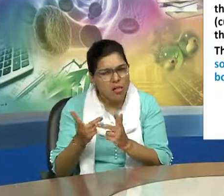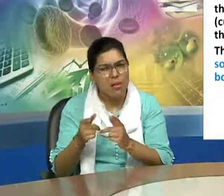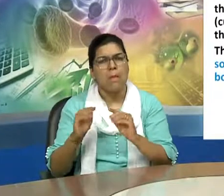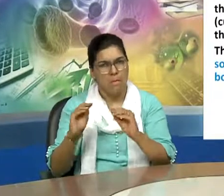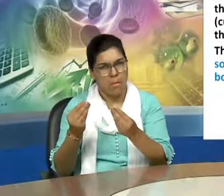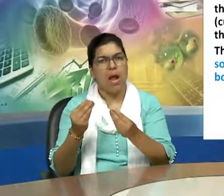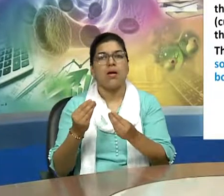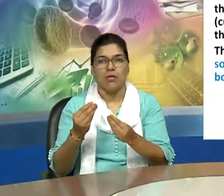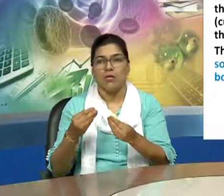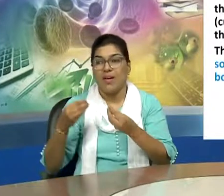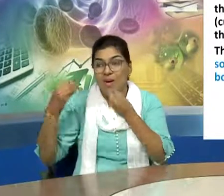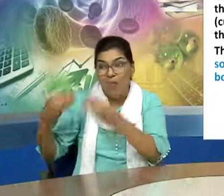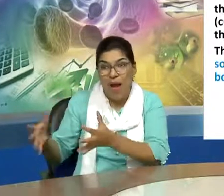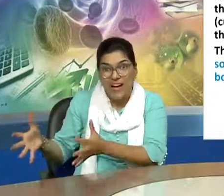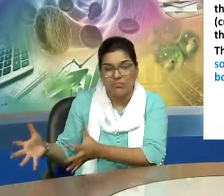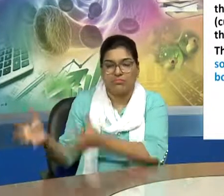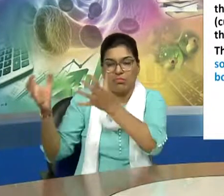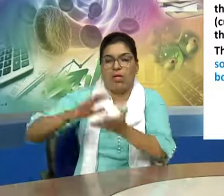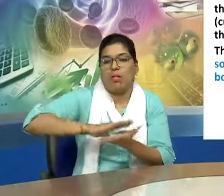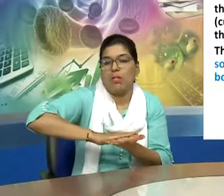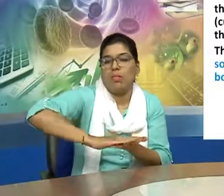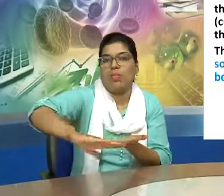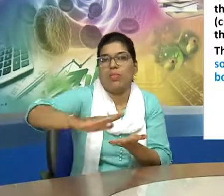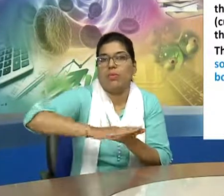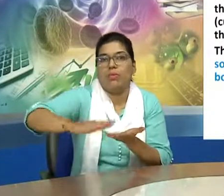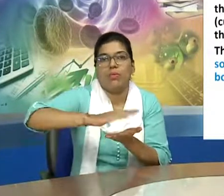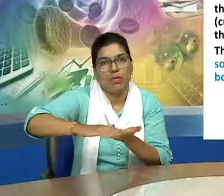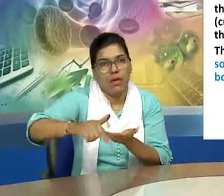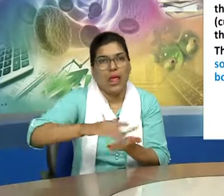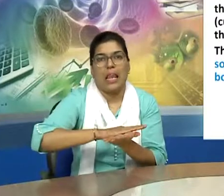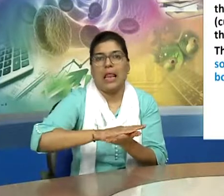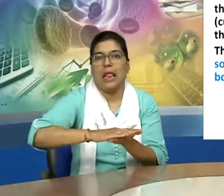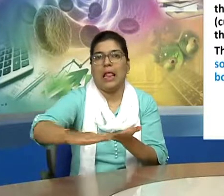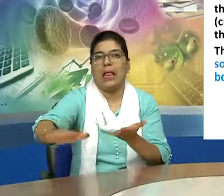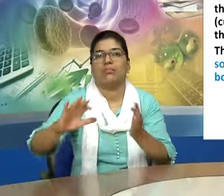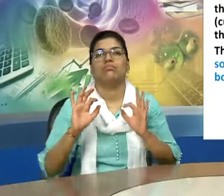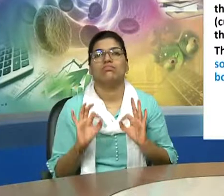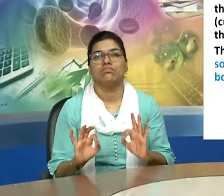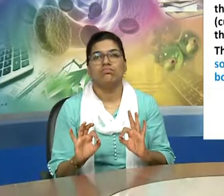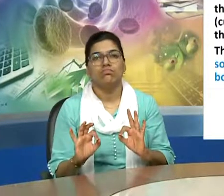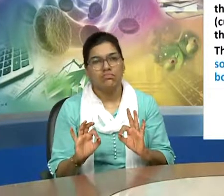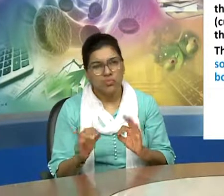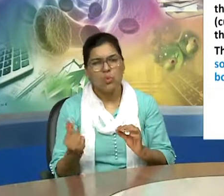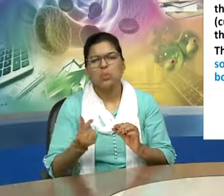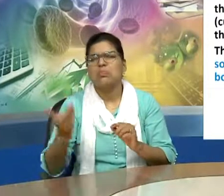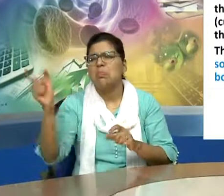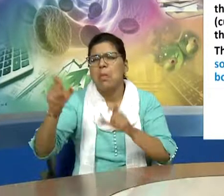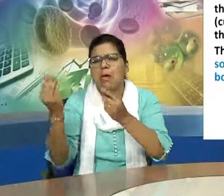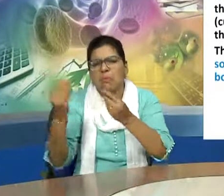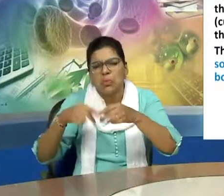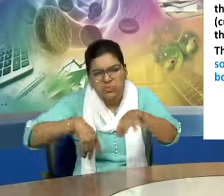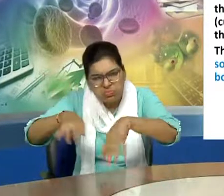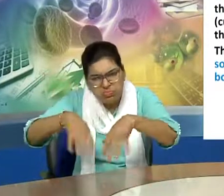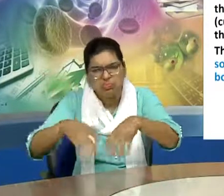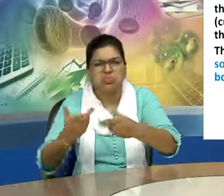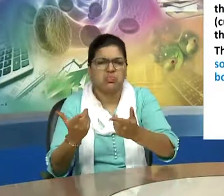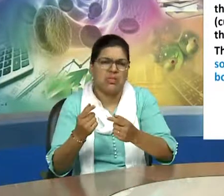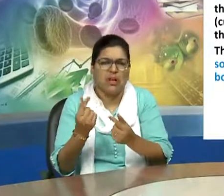And also large-scale logging is carried out to create a space for dumping, because we have so many we